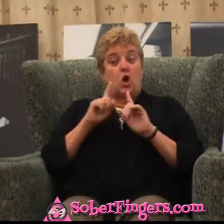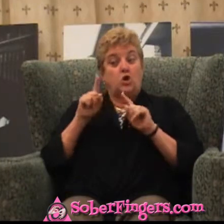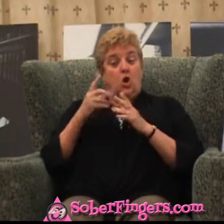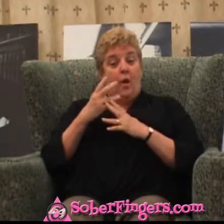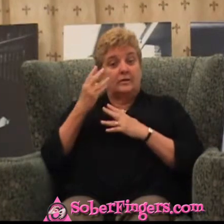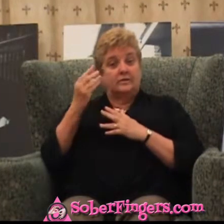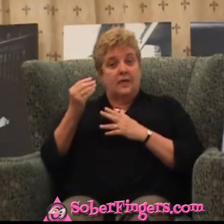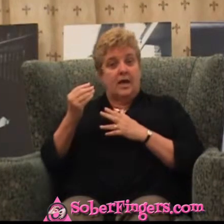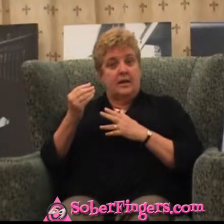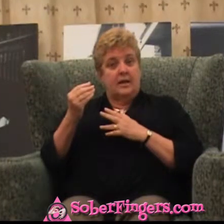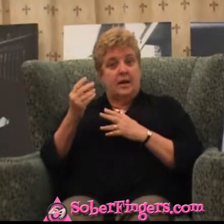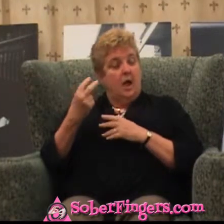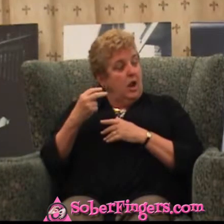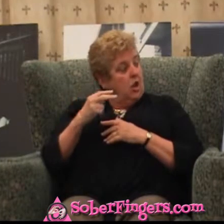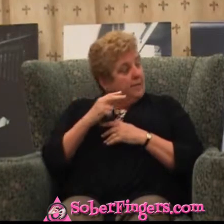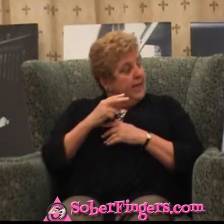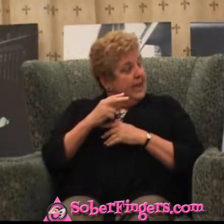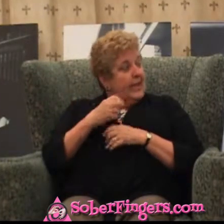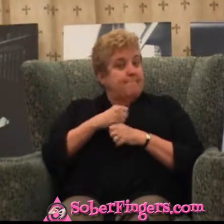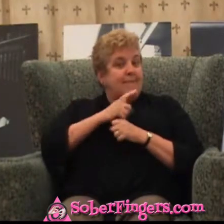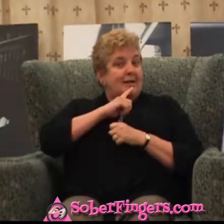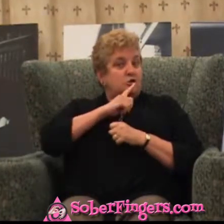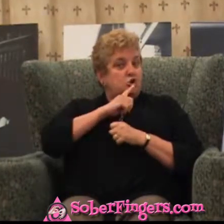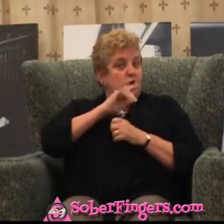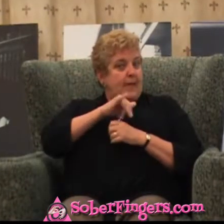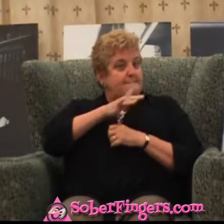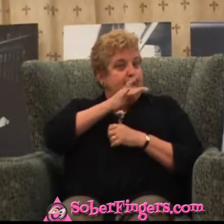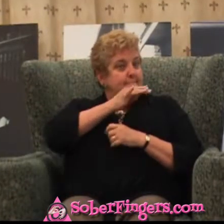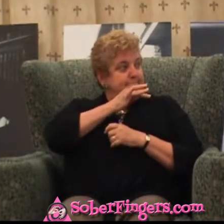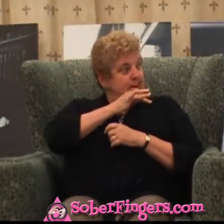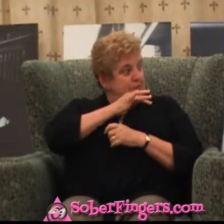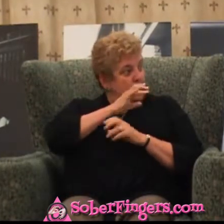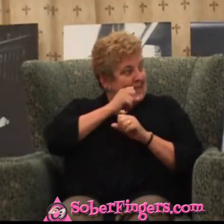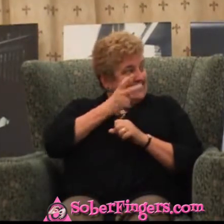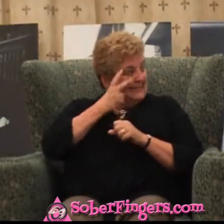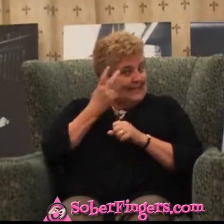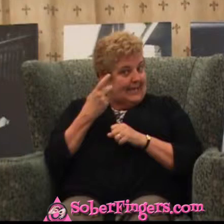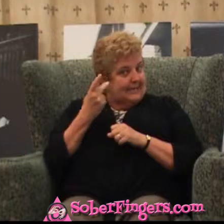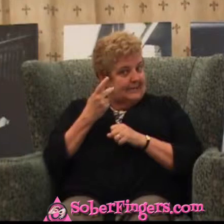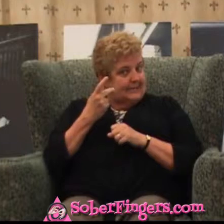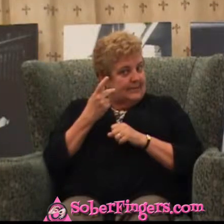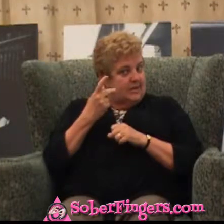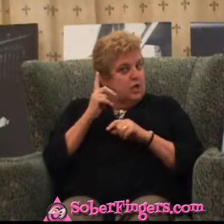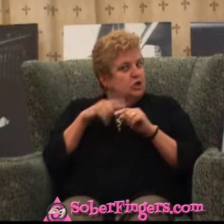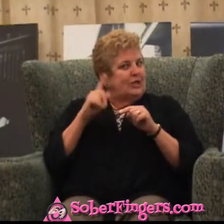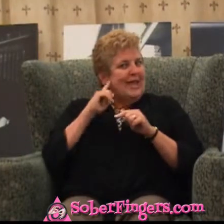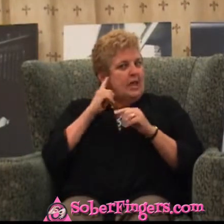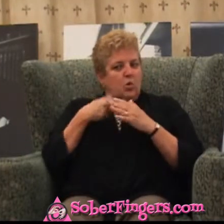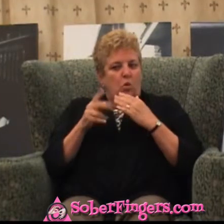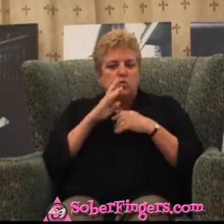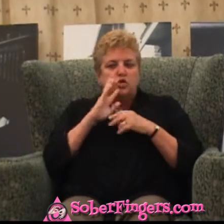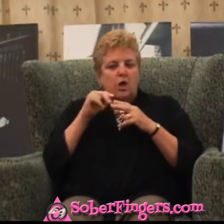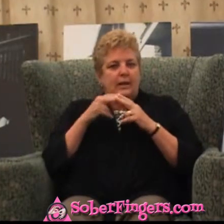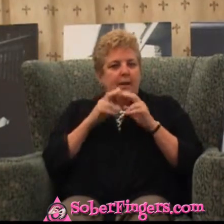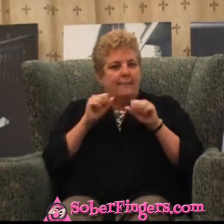looking back, making sure my mother is close enough to see us. She can't hear what we're talking about, but I can see her, so I